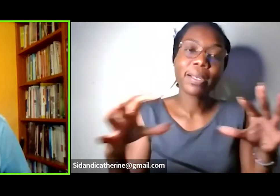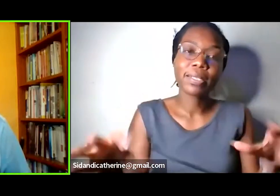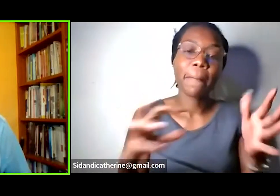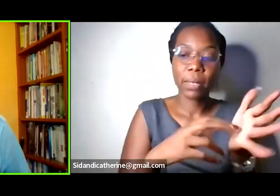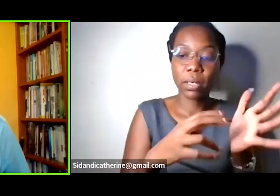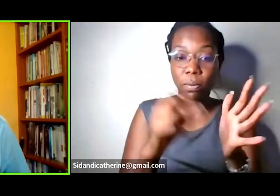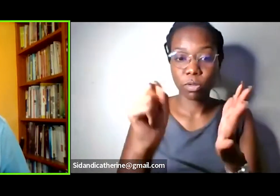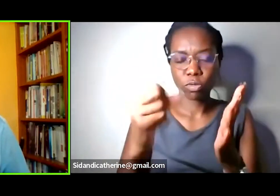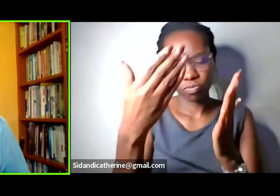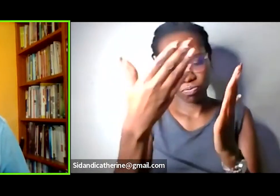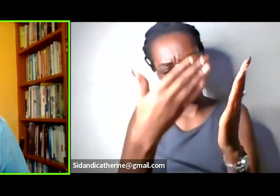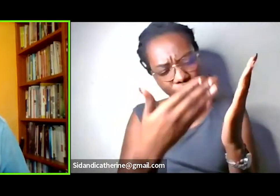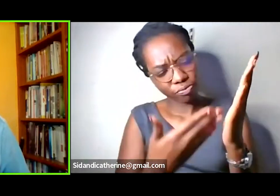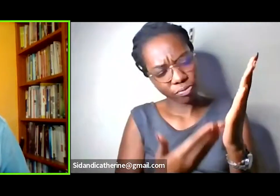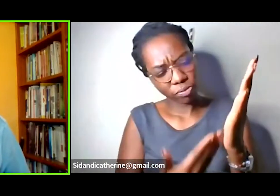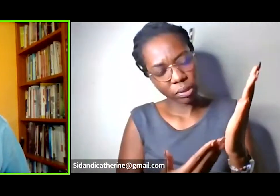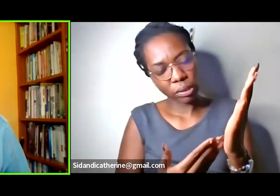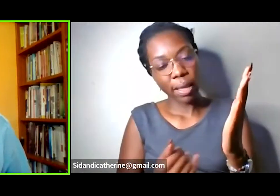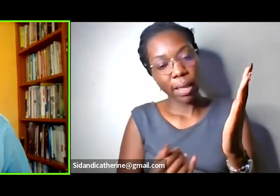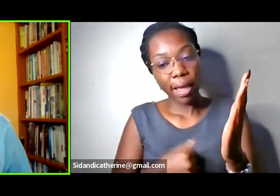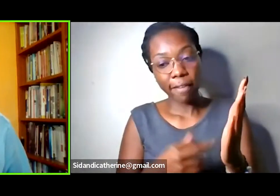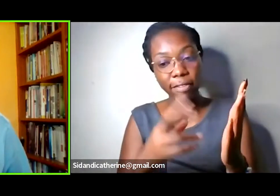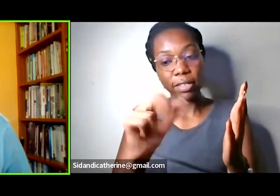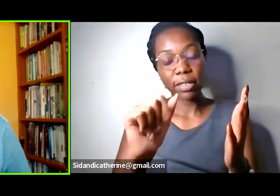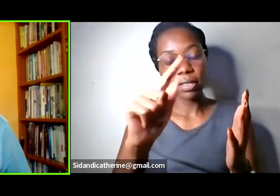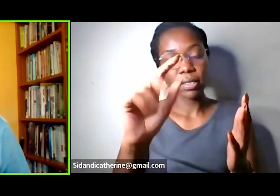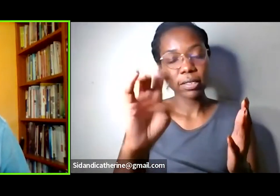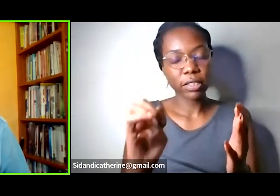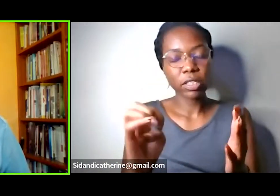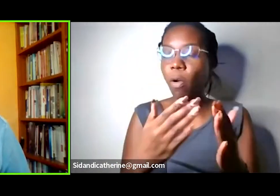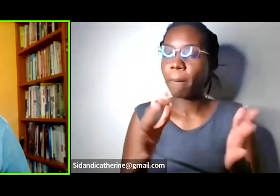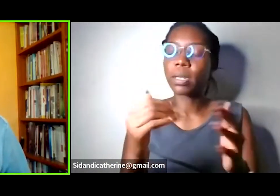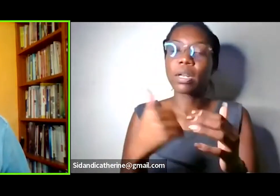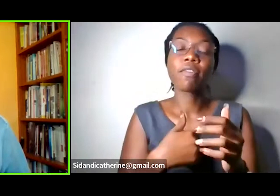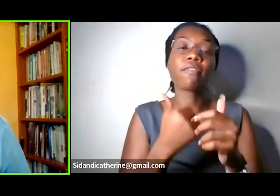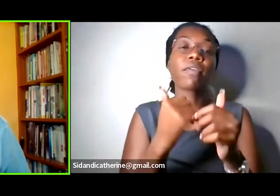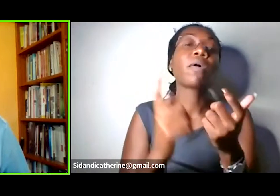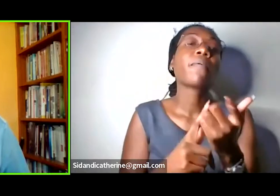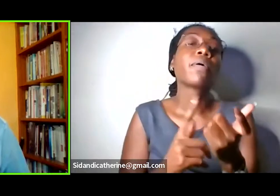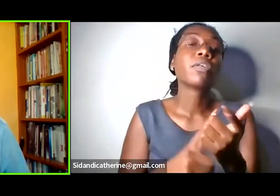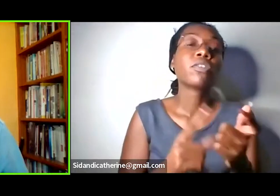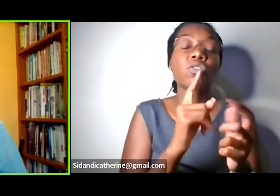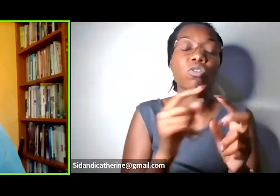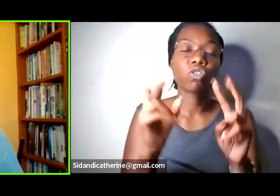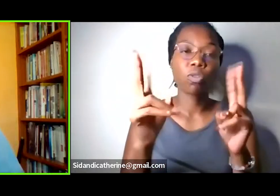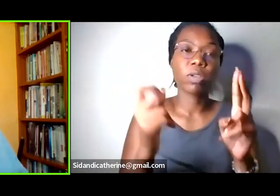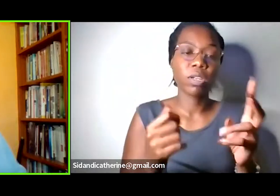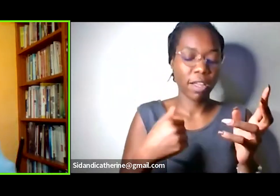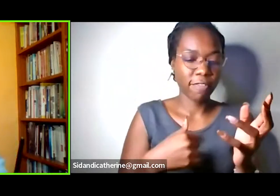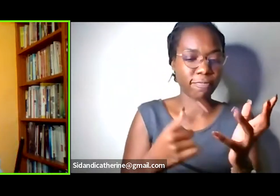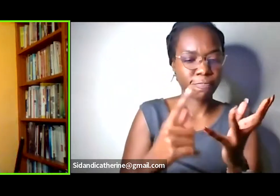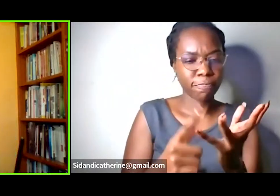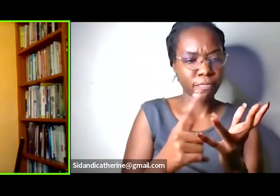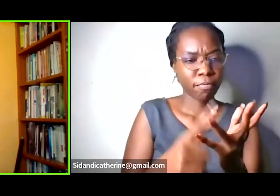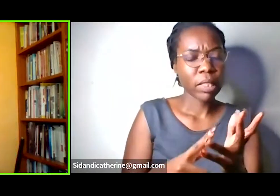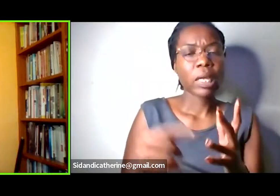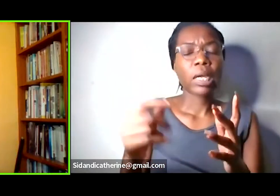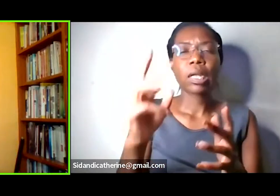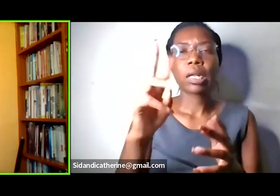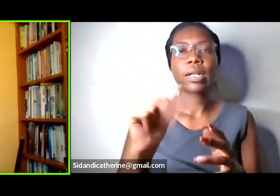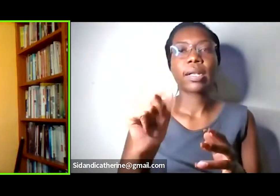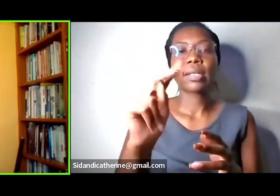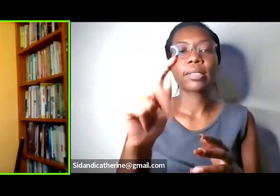numbers. So it takes 12 touches before they buy, meaning somebody has to see, hear,